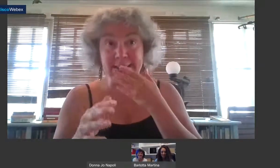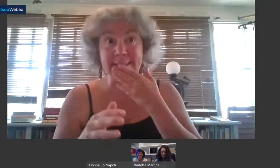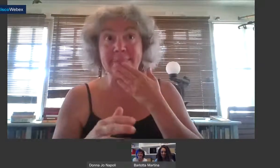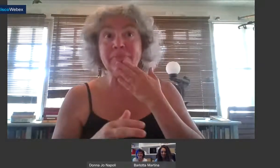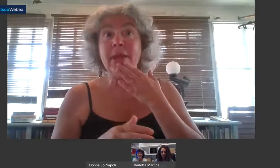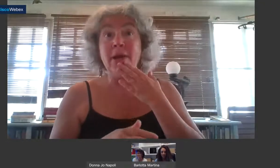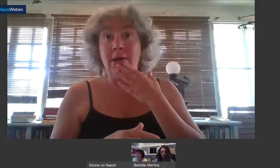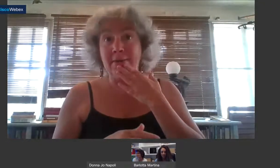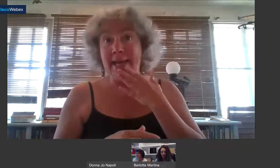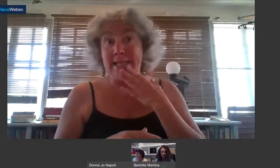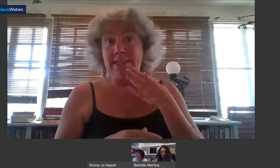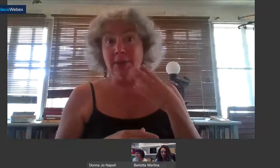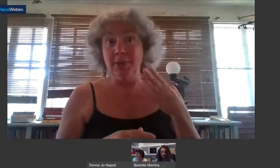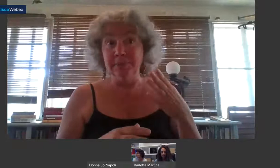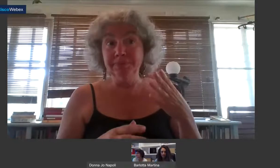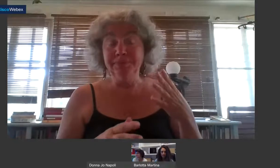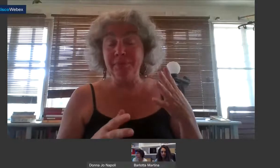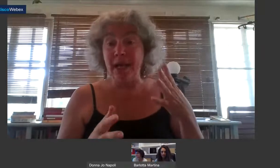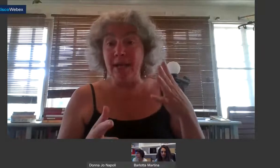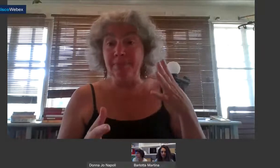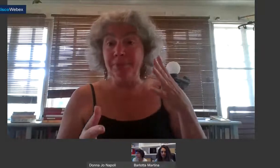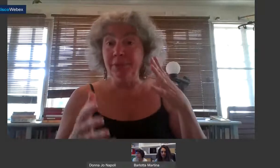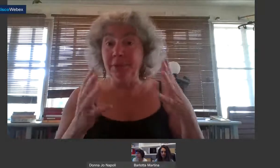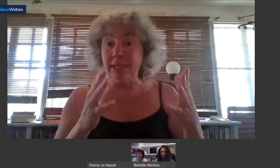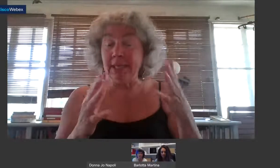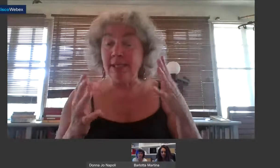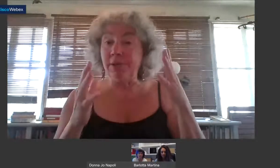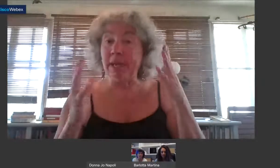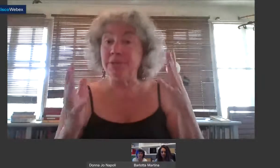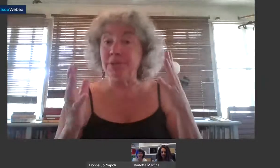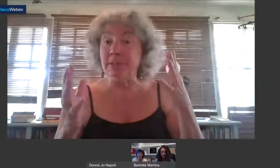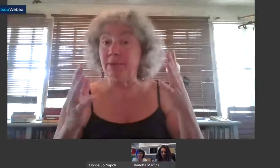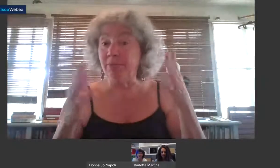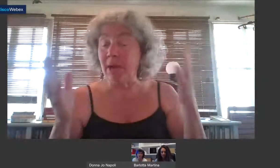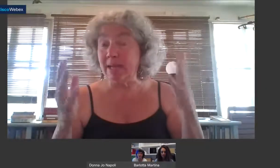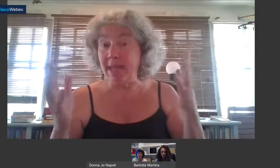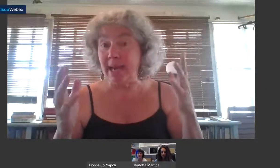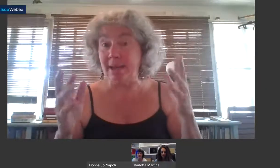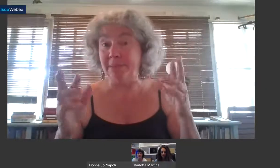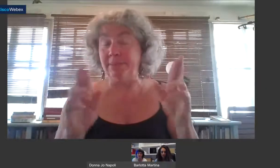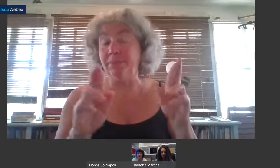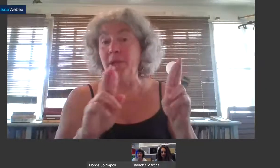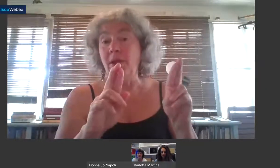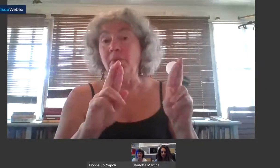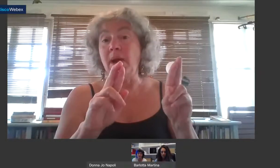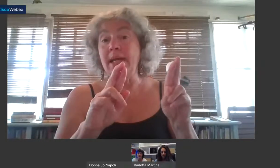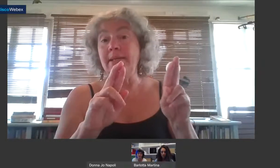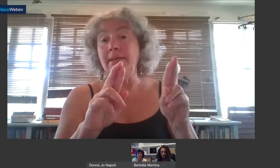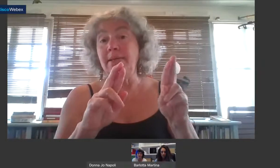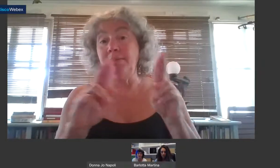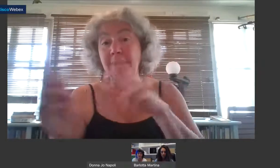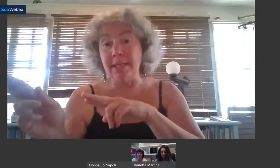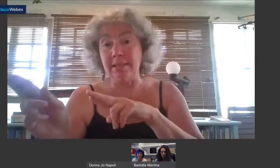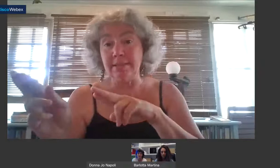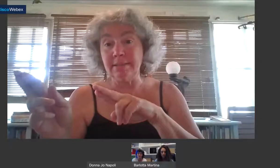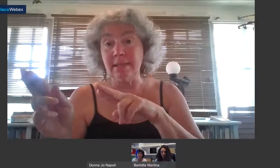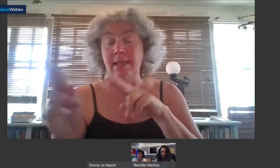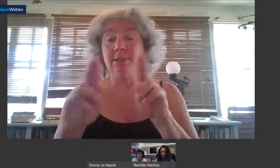iconically. Okay, so you look at it and you ask yourself, why did that happen? Why did this